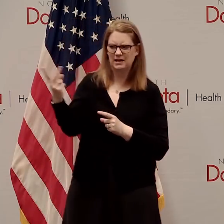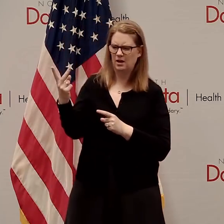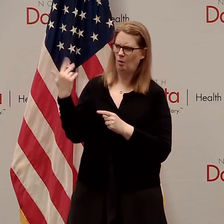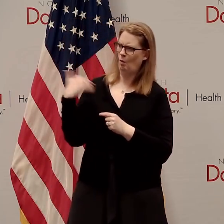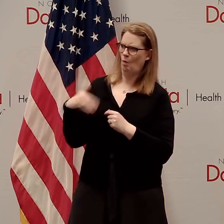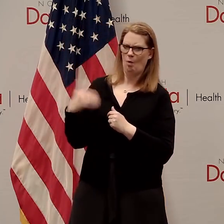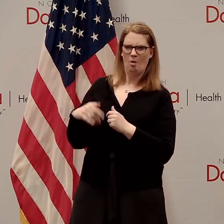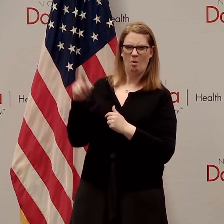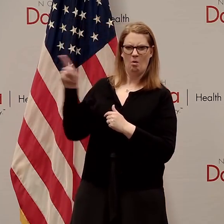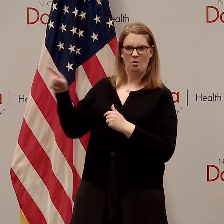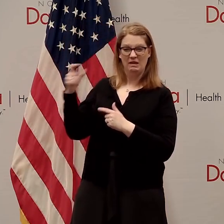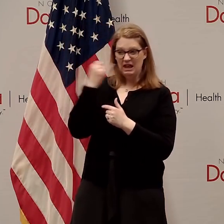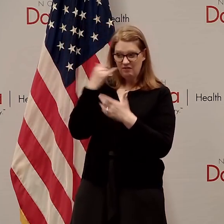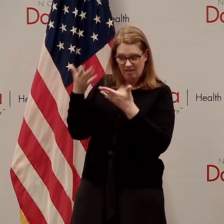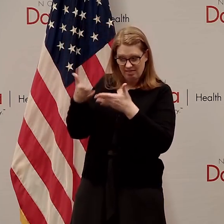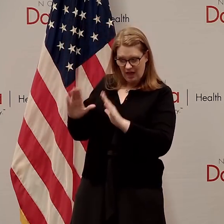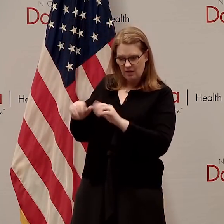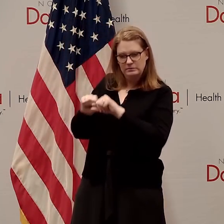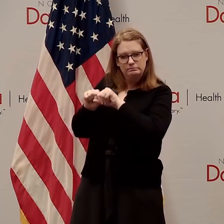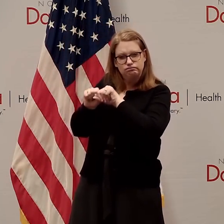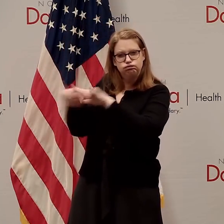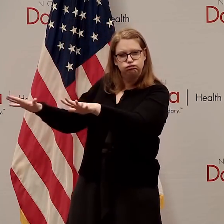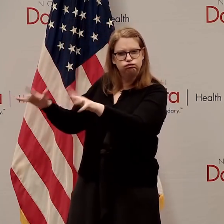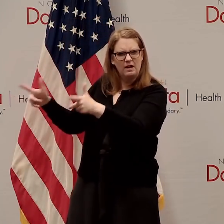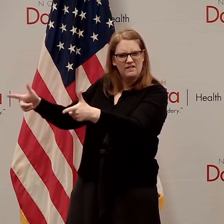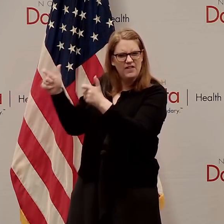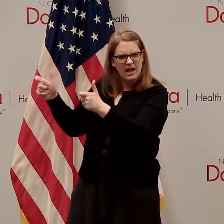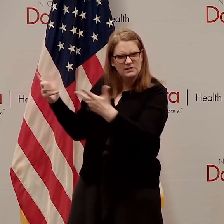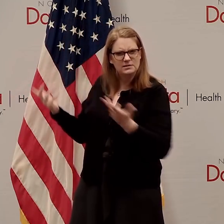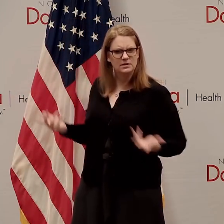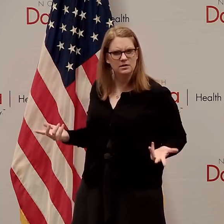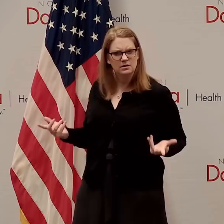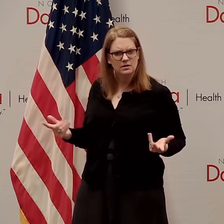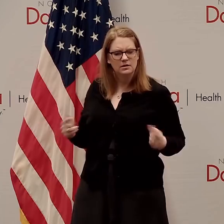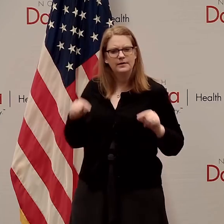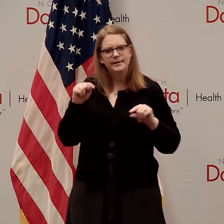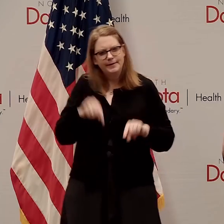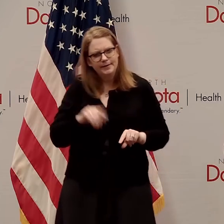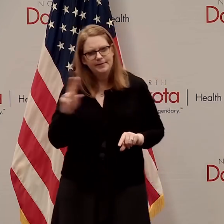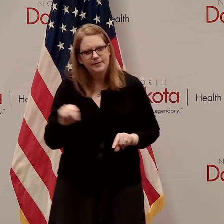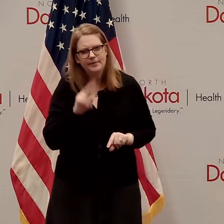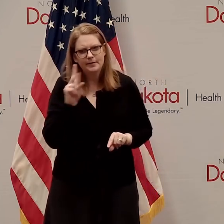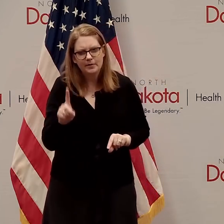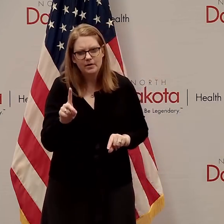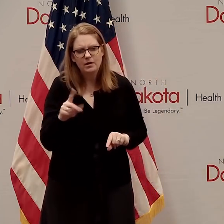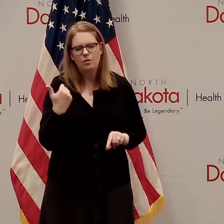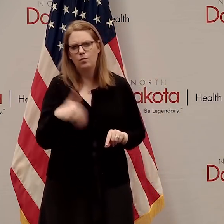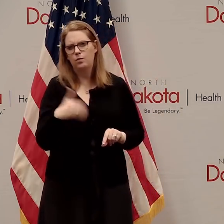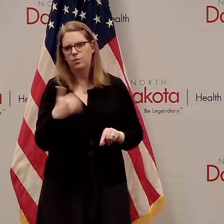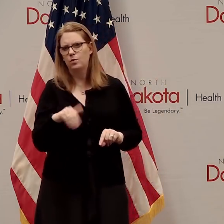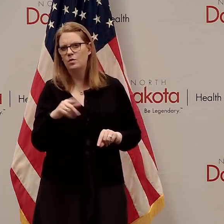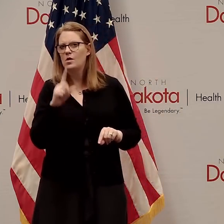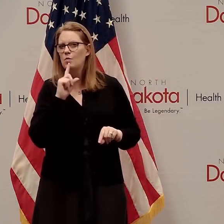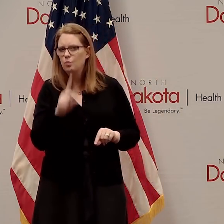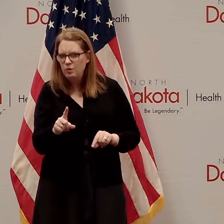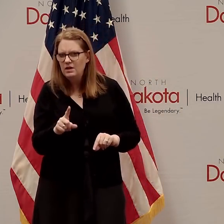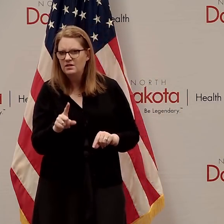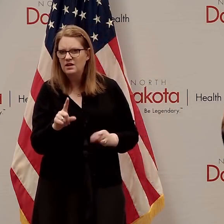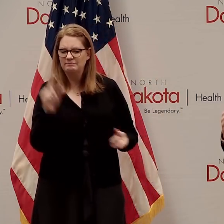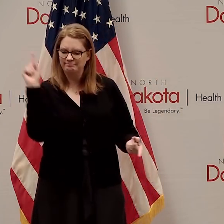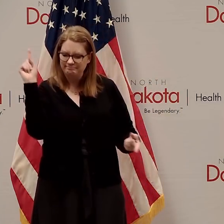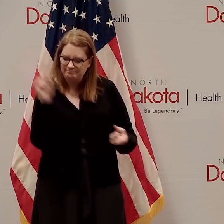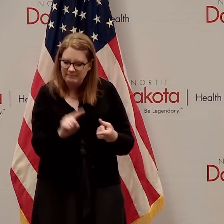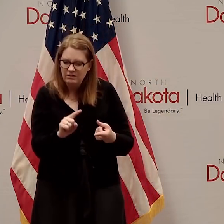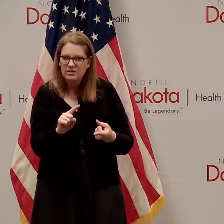quickly if you give it a chance. And again, North Dakota has taken the steps to reduce the number of transmissible